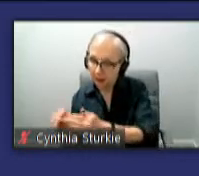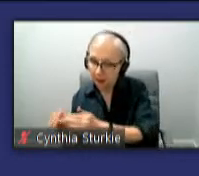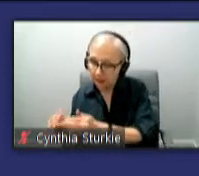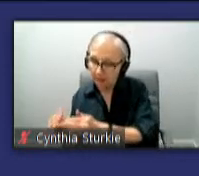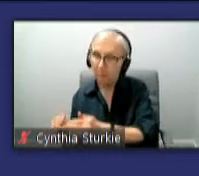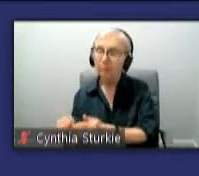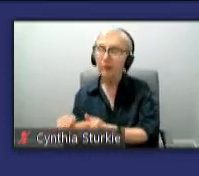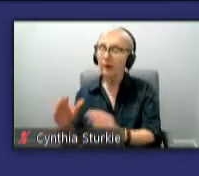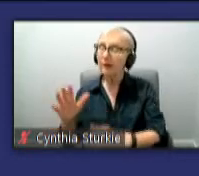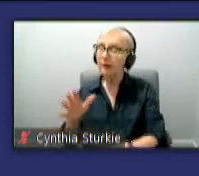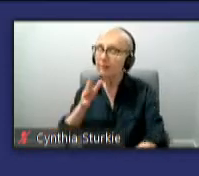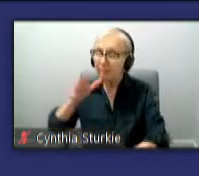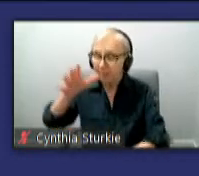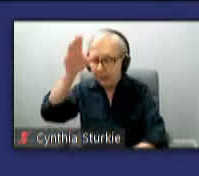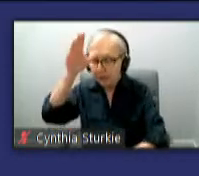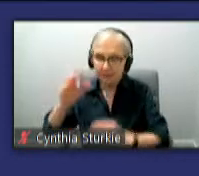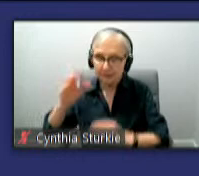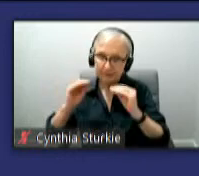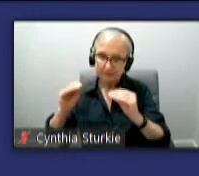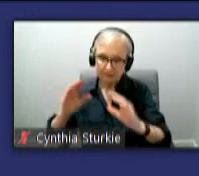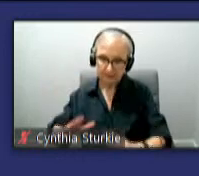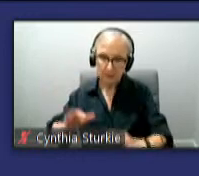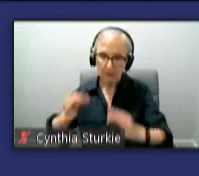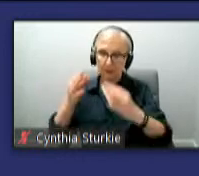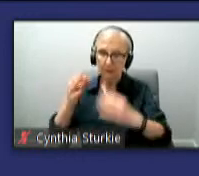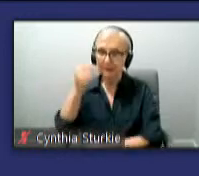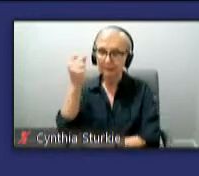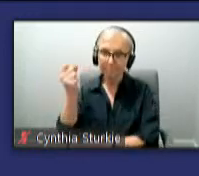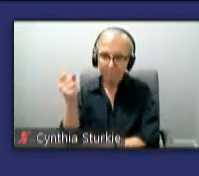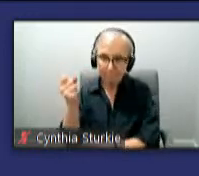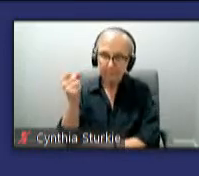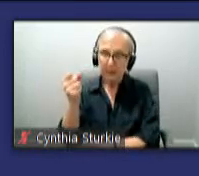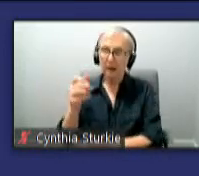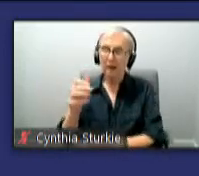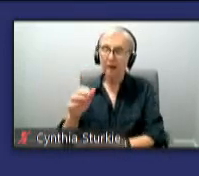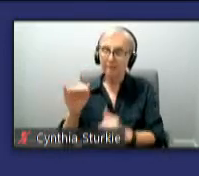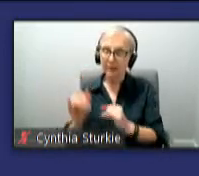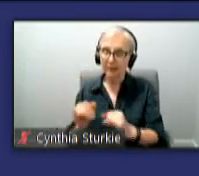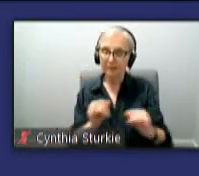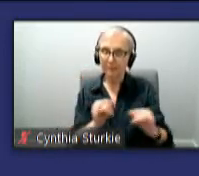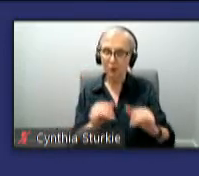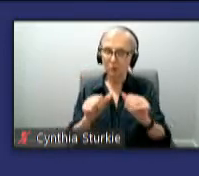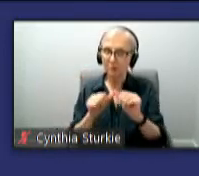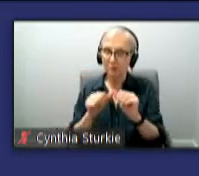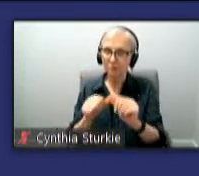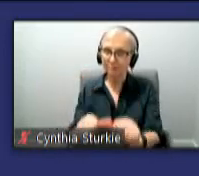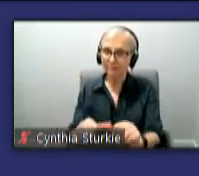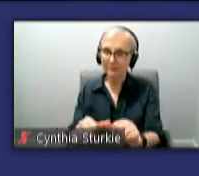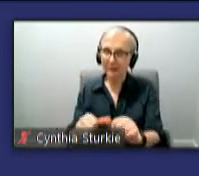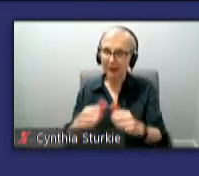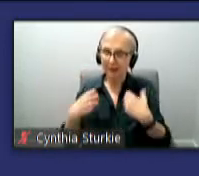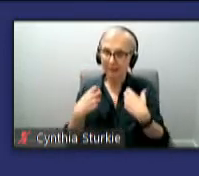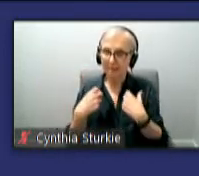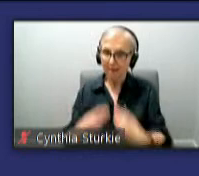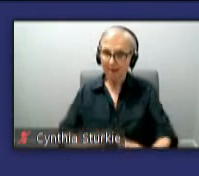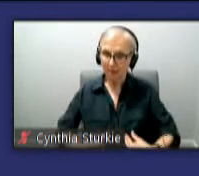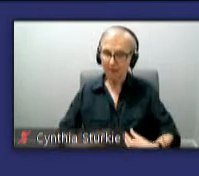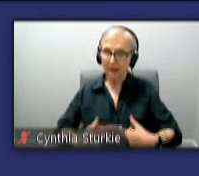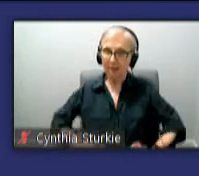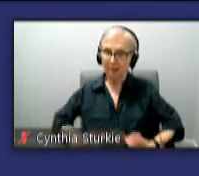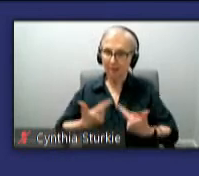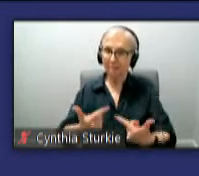parents and teachers, and the determination of individuals and communities to stay healthy and live their lives.